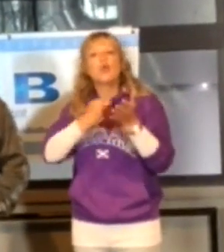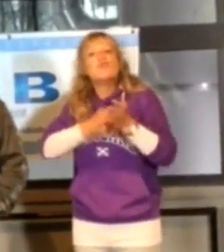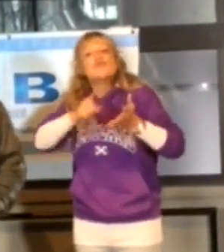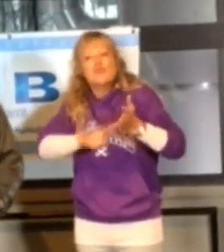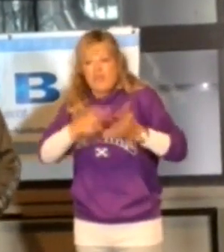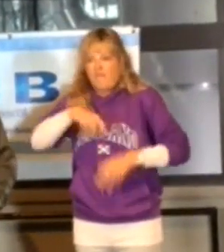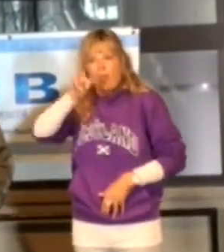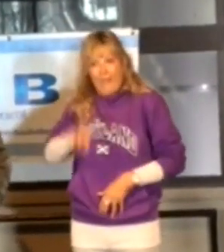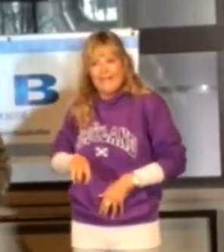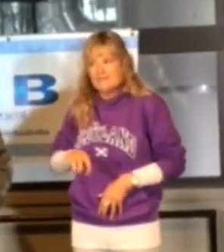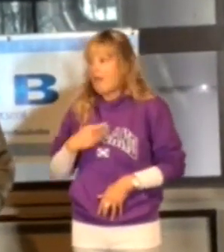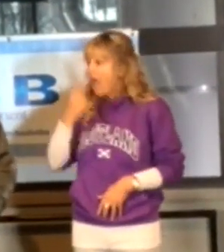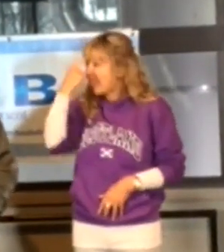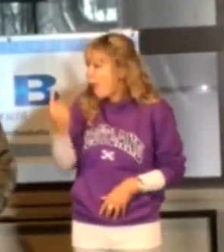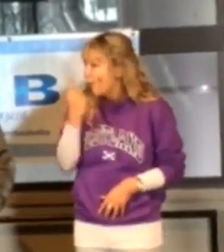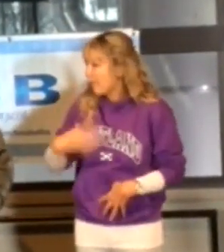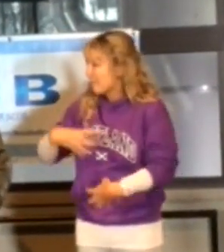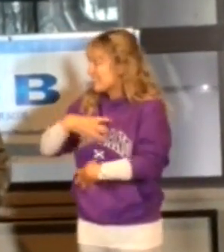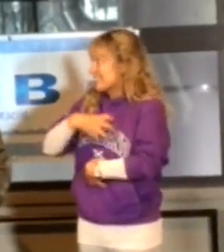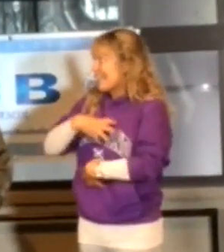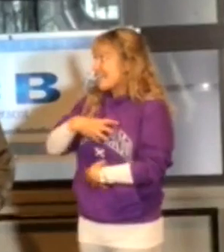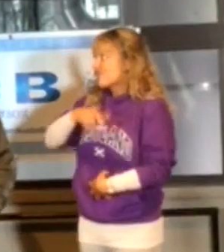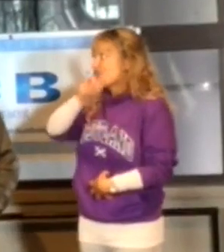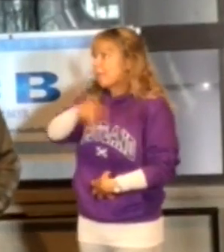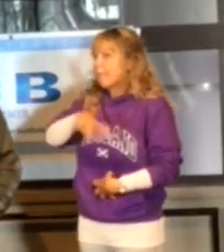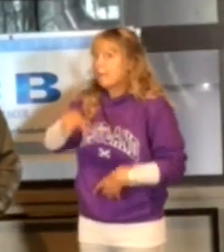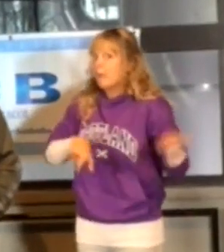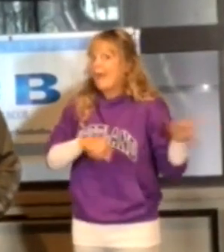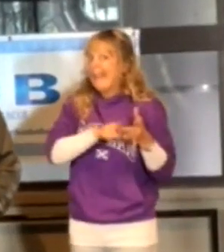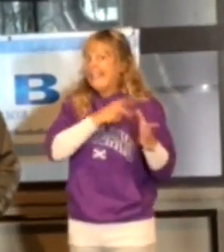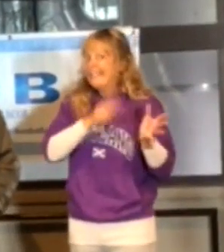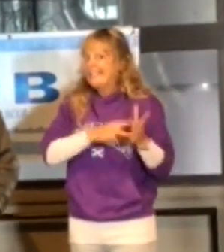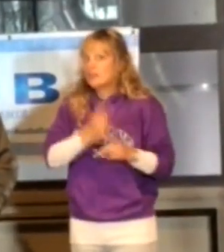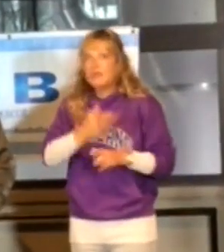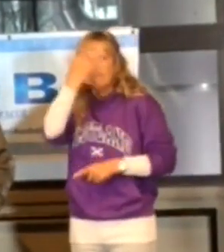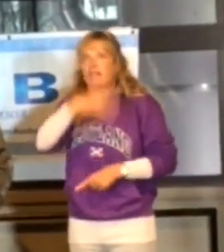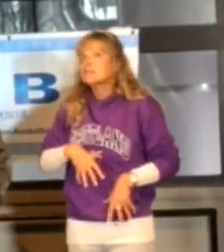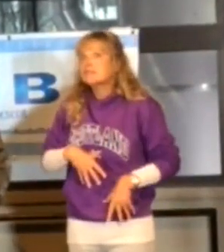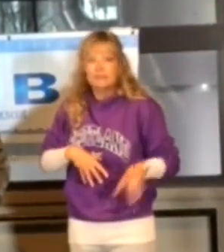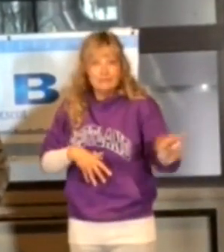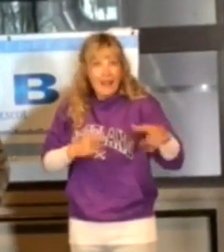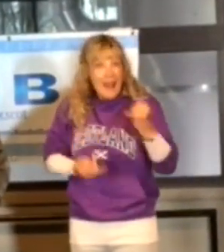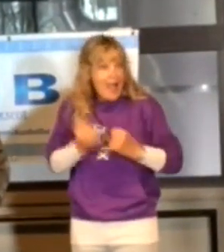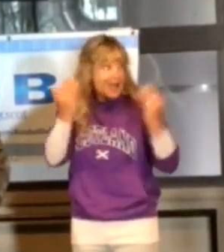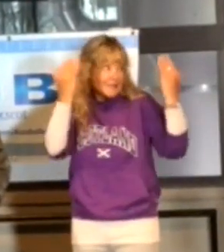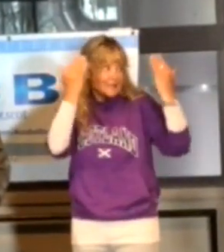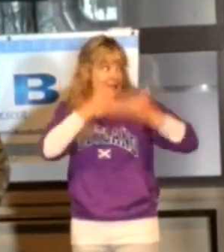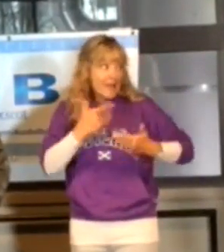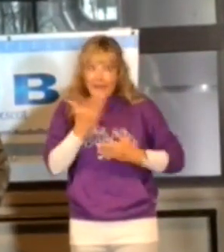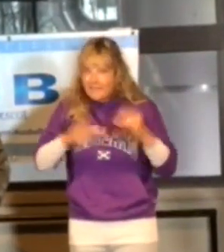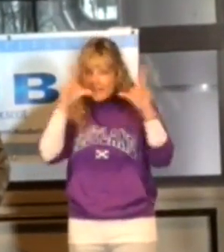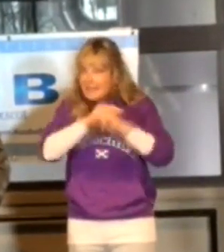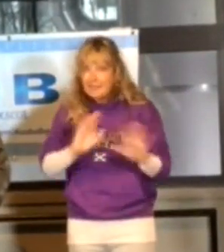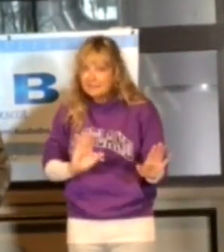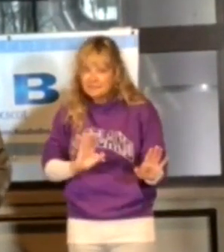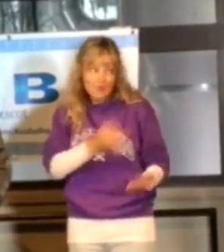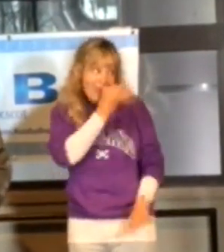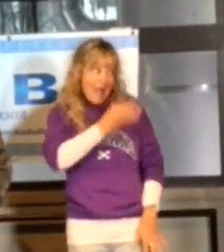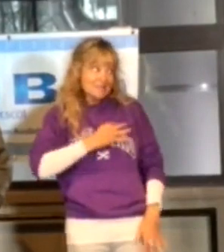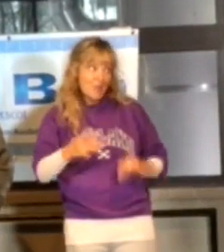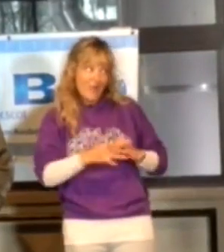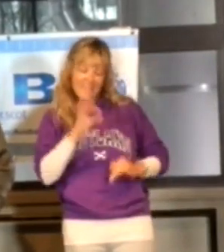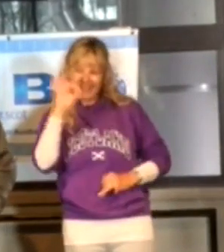Wales. I think I might be one of those scary people Ian was mentioning earlier. I haven't slept last night, Ian. So, you know, ask my wife, she's